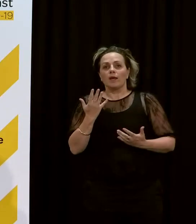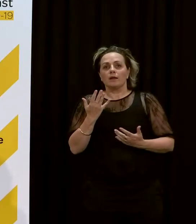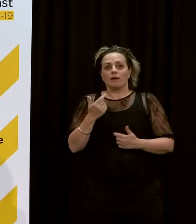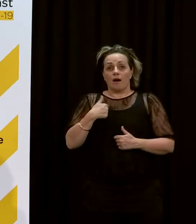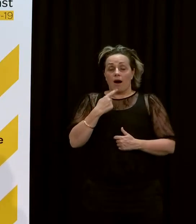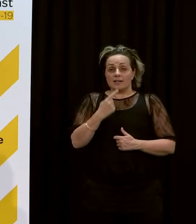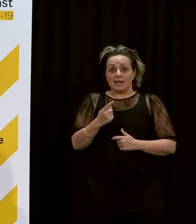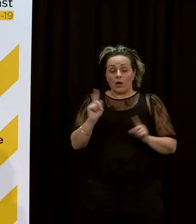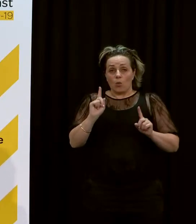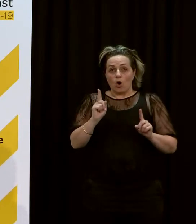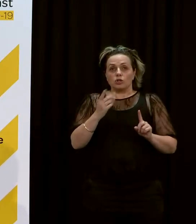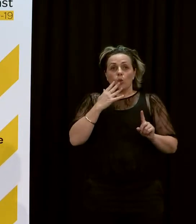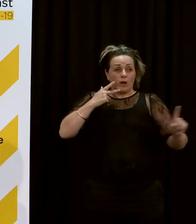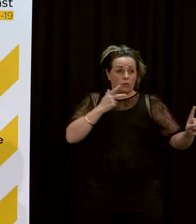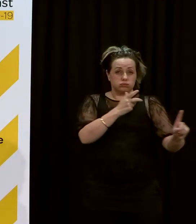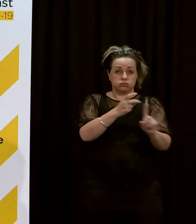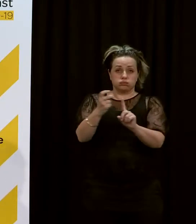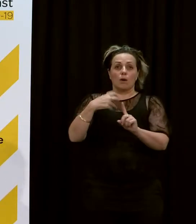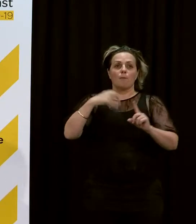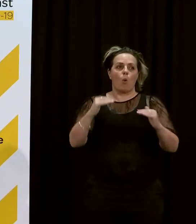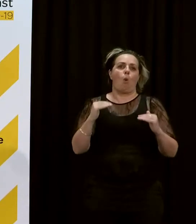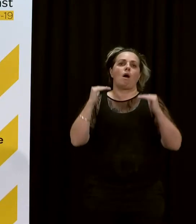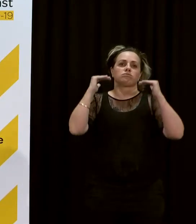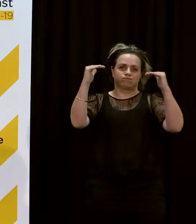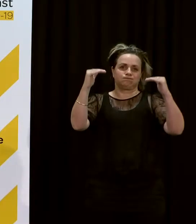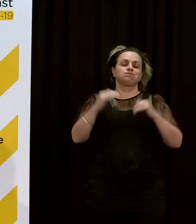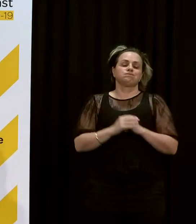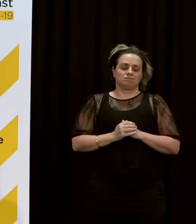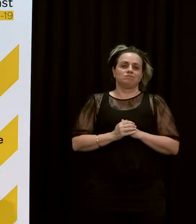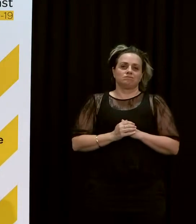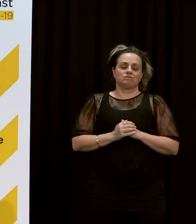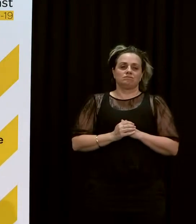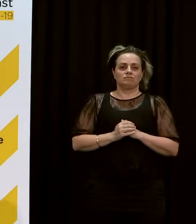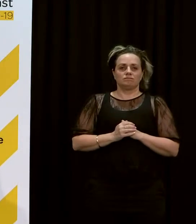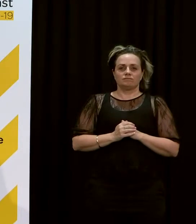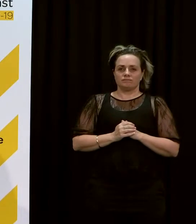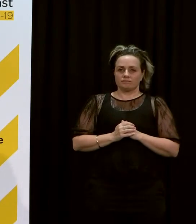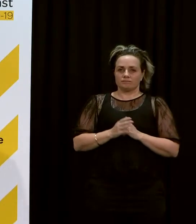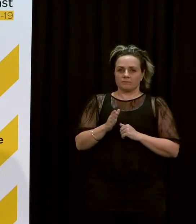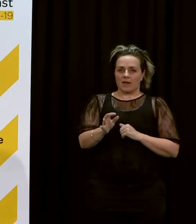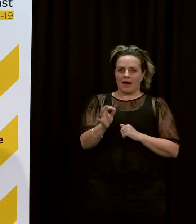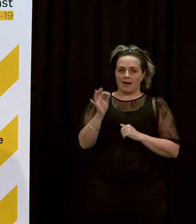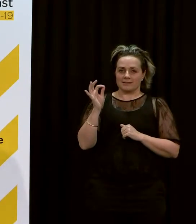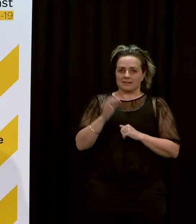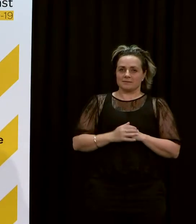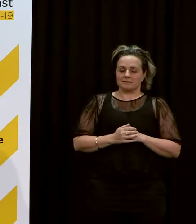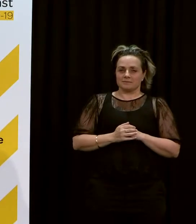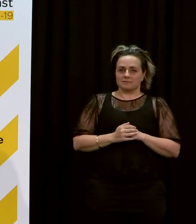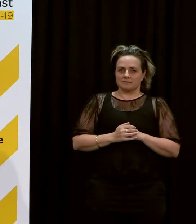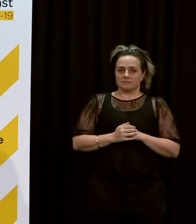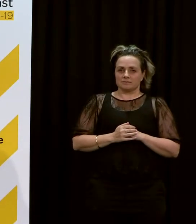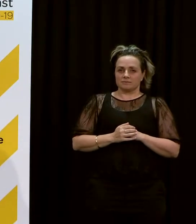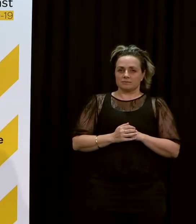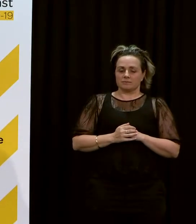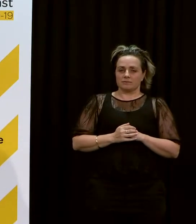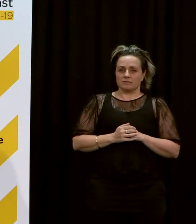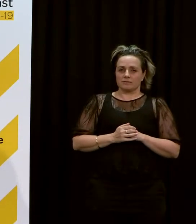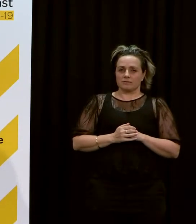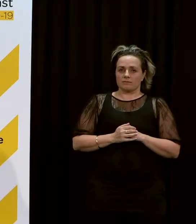highly vaccinated population. And I think that will make a big difference for people to hear that. Can you go into whether there's going to be differences